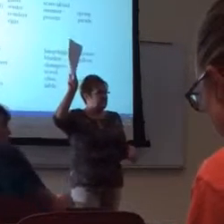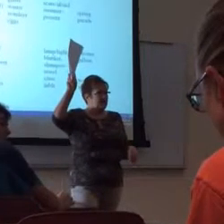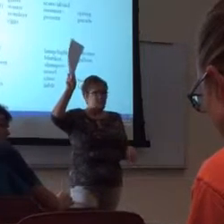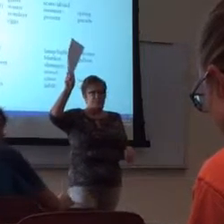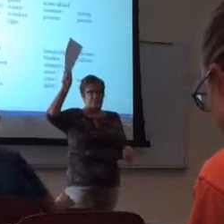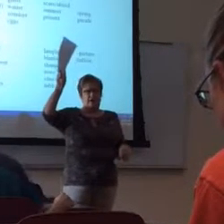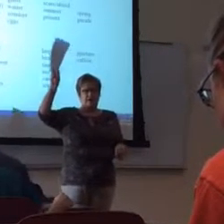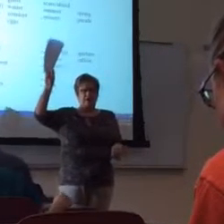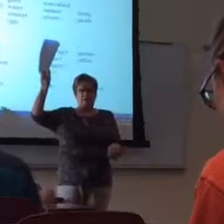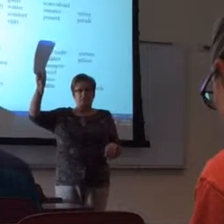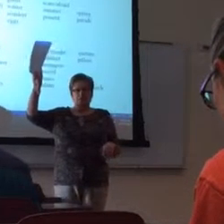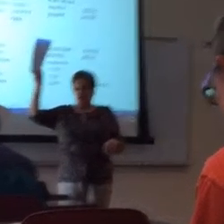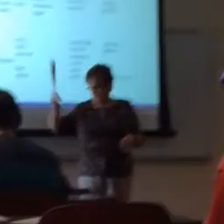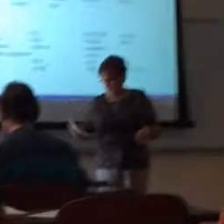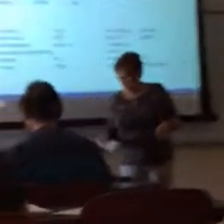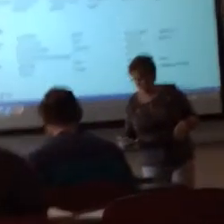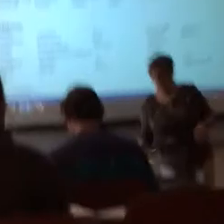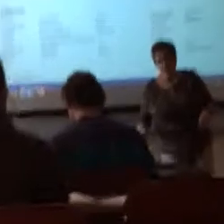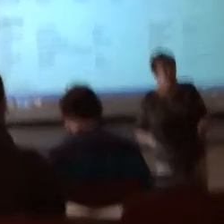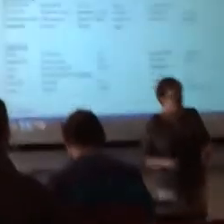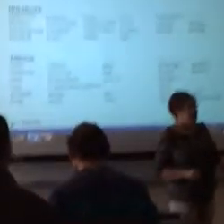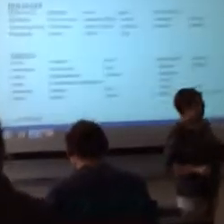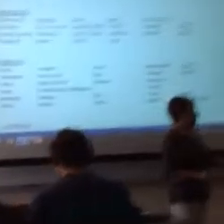sign quiz back? Okay.